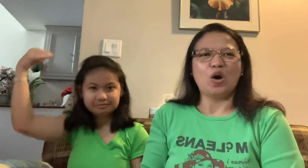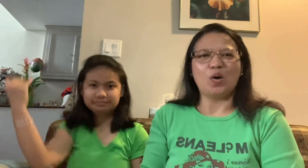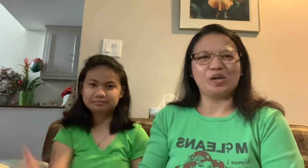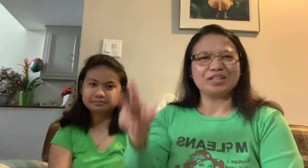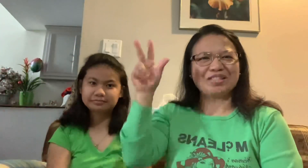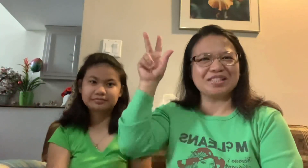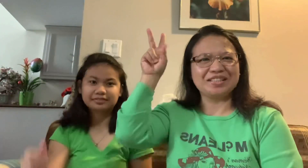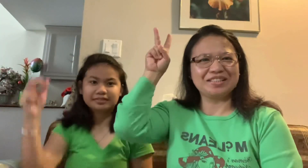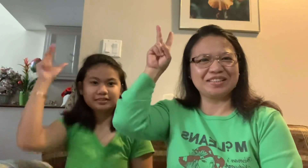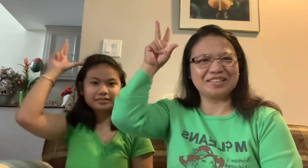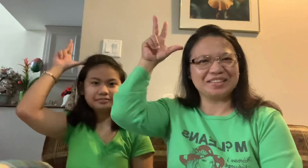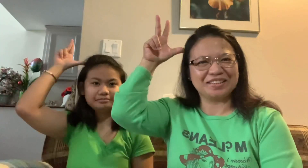Horse.